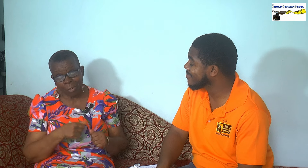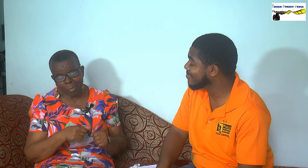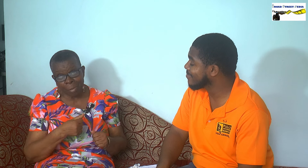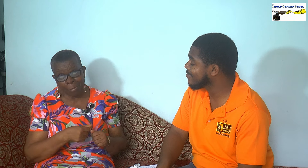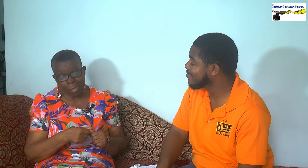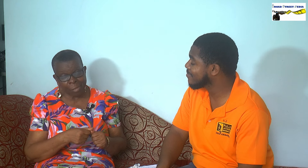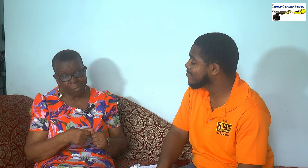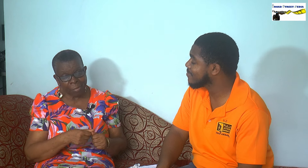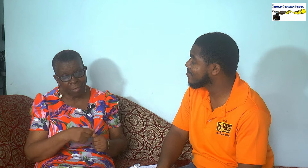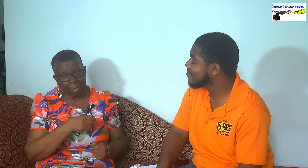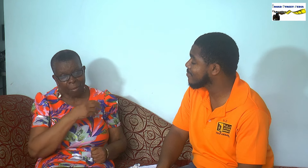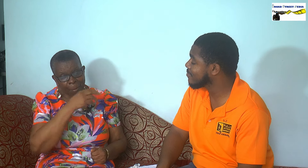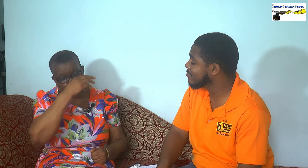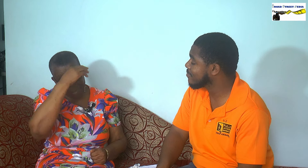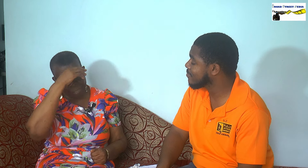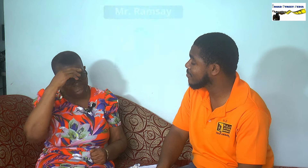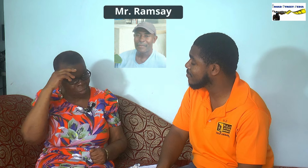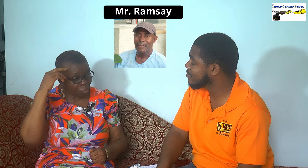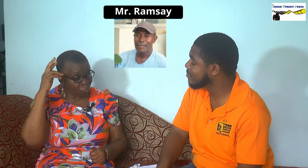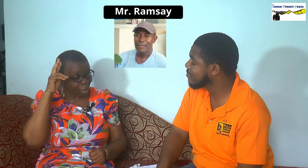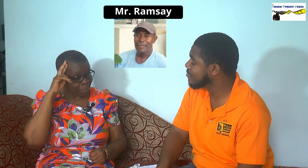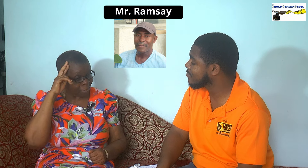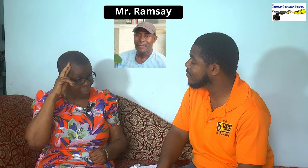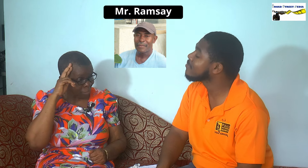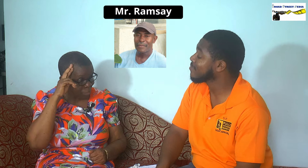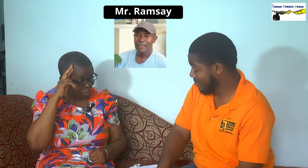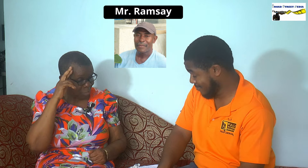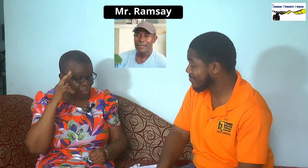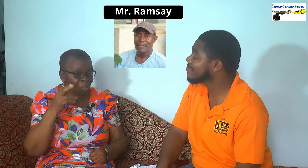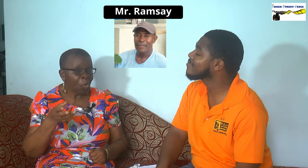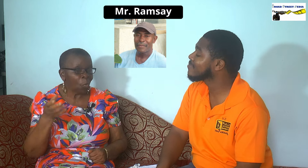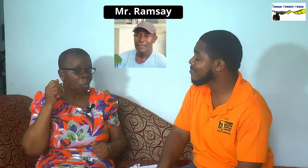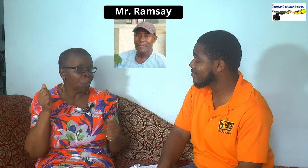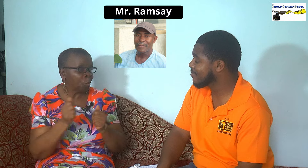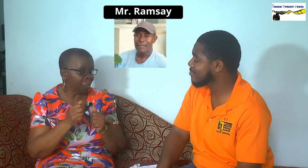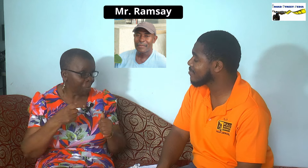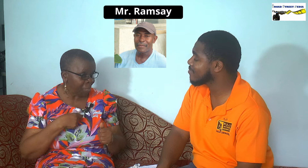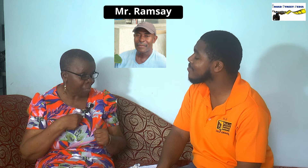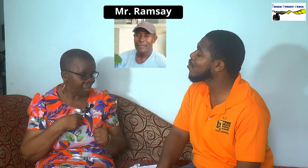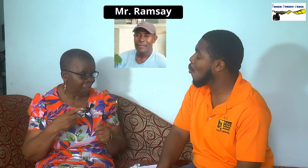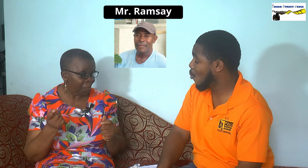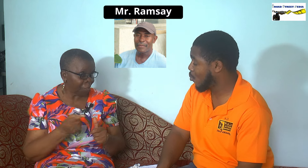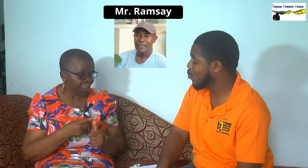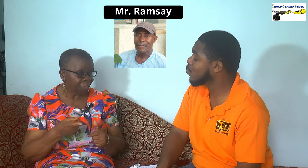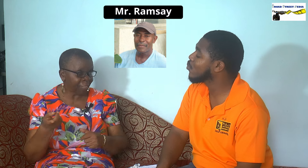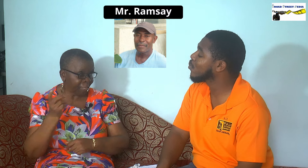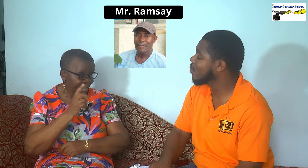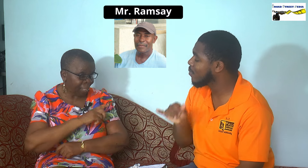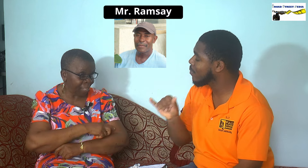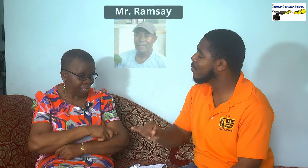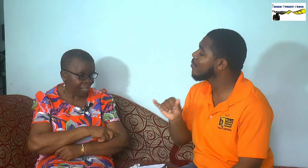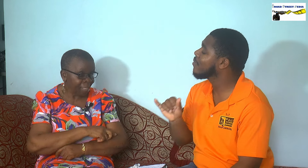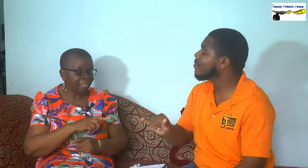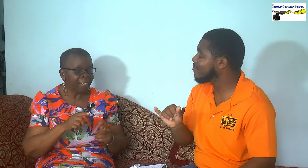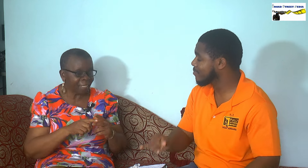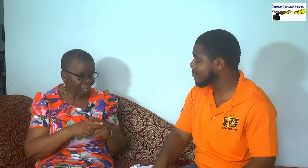I remember Mr. Ramsey was with me the first day he